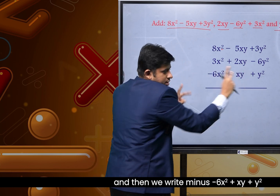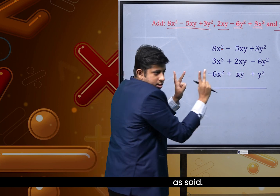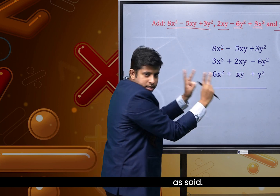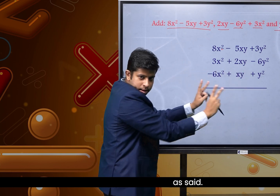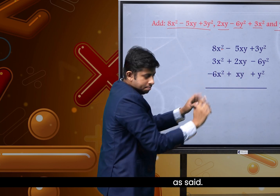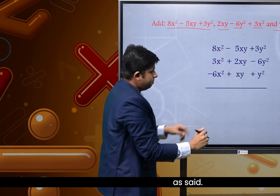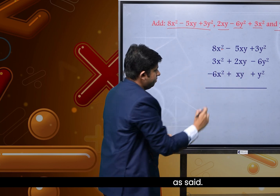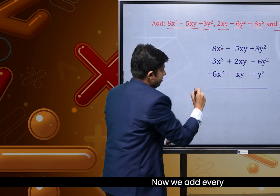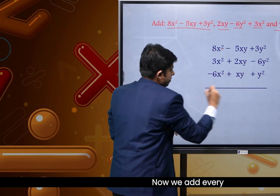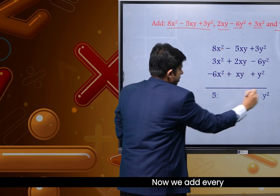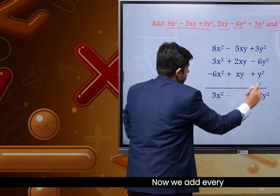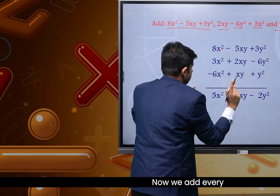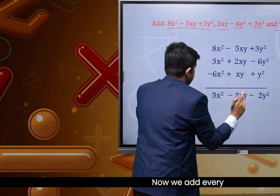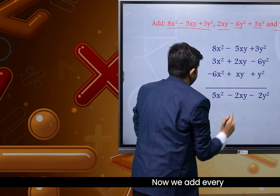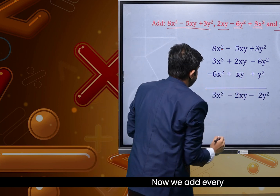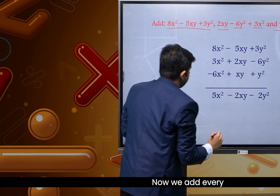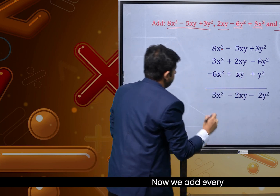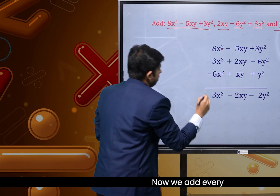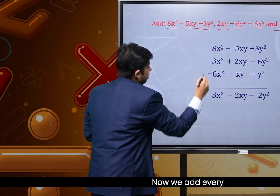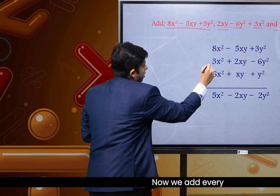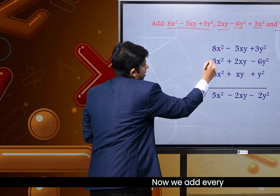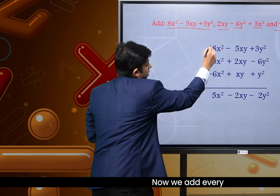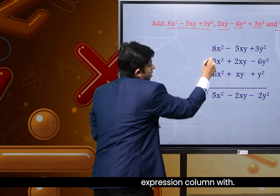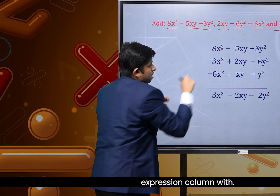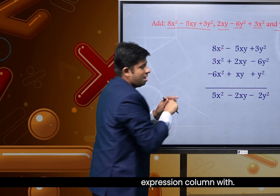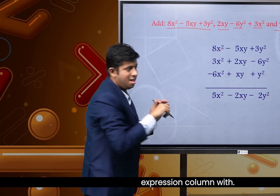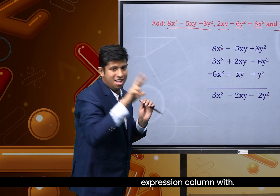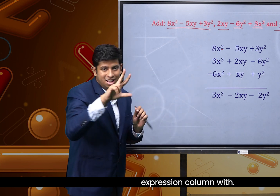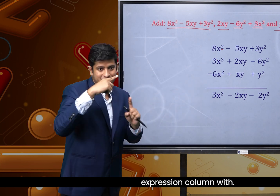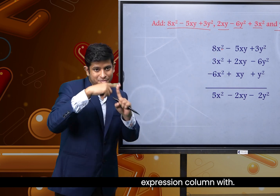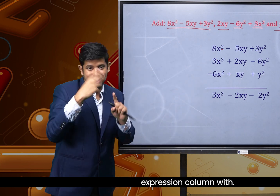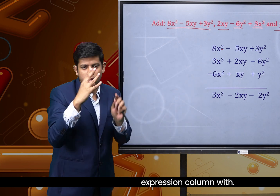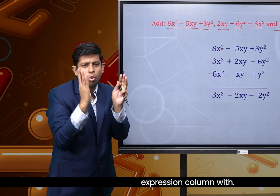As said, now we add every expression column wise.